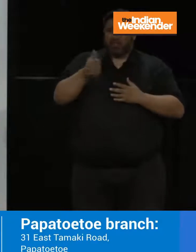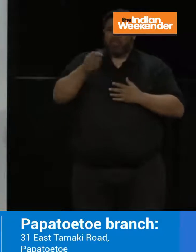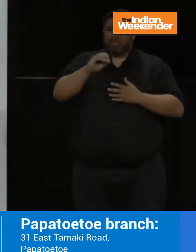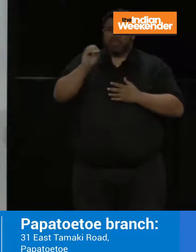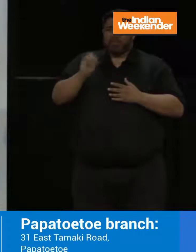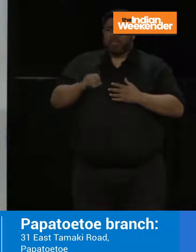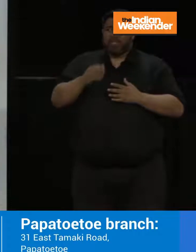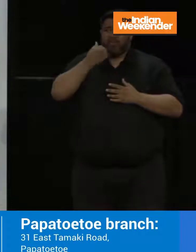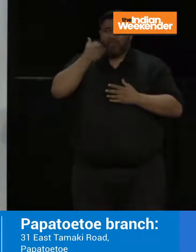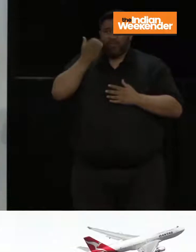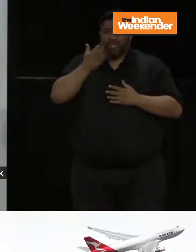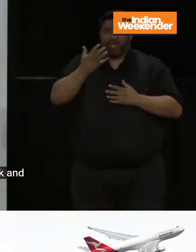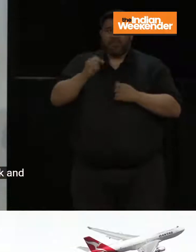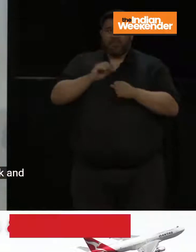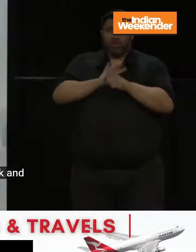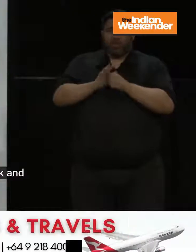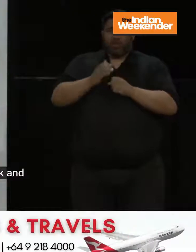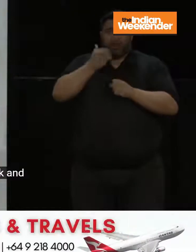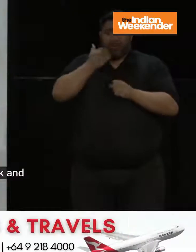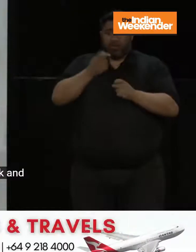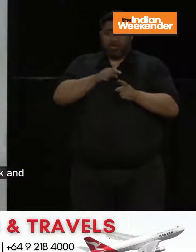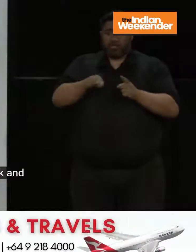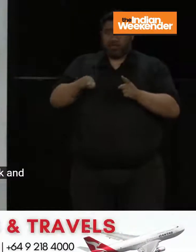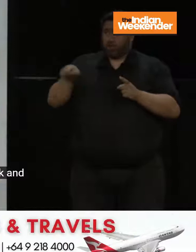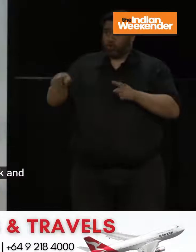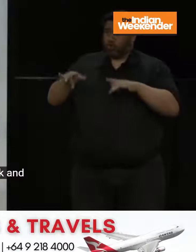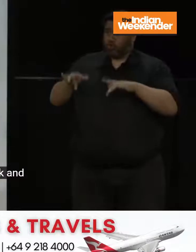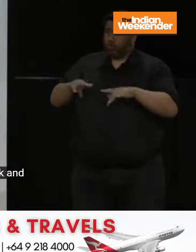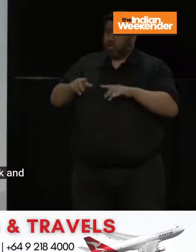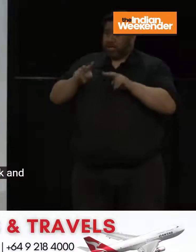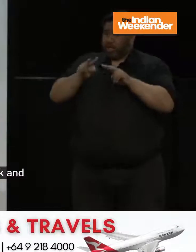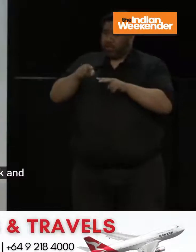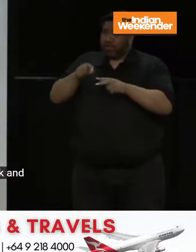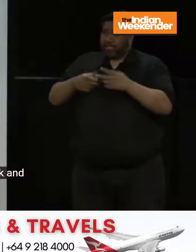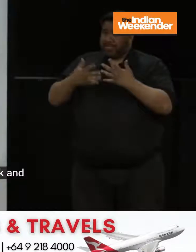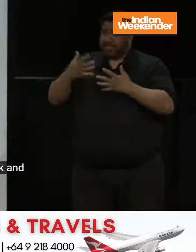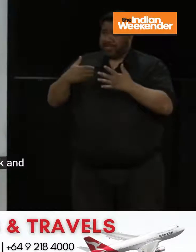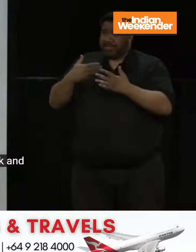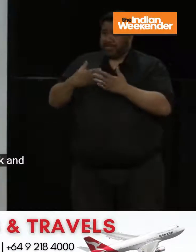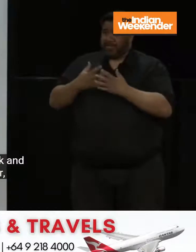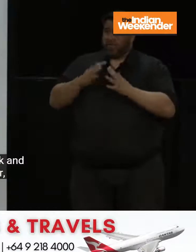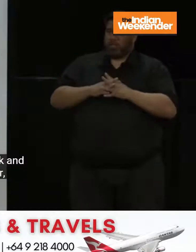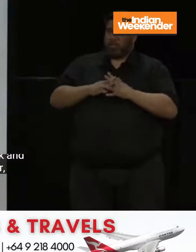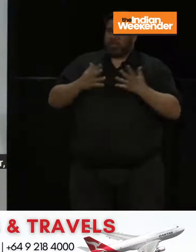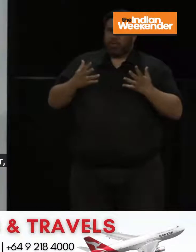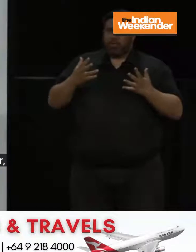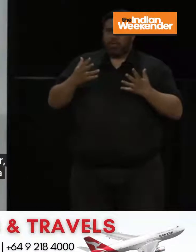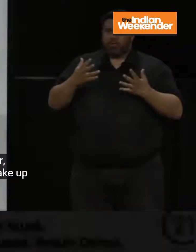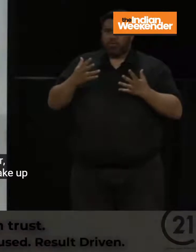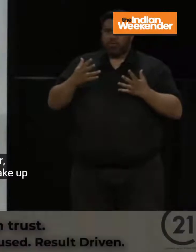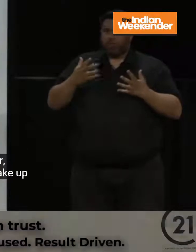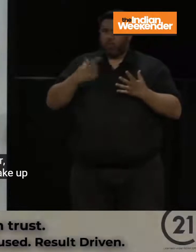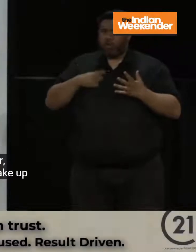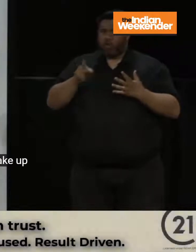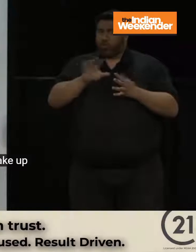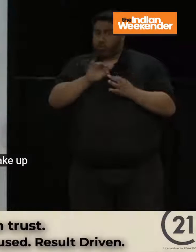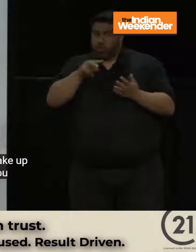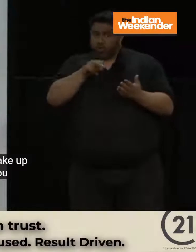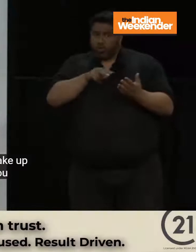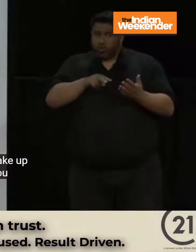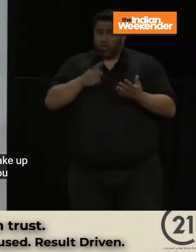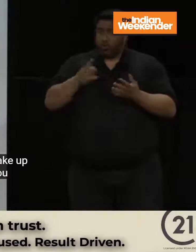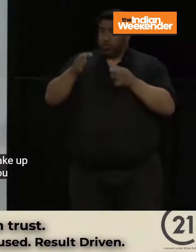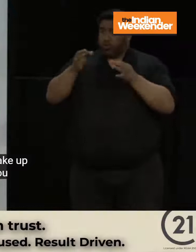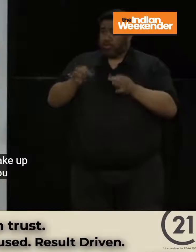daily cases. So have you just not looked at it in the last week, or is there a reason to not look at it, or are you deciding